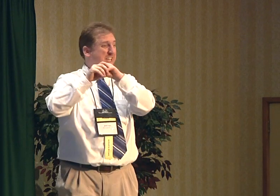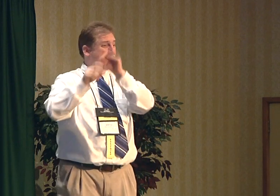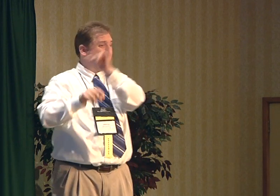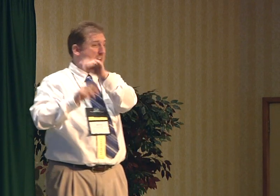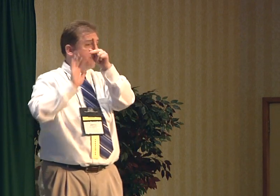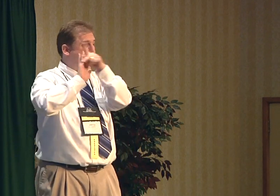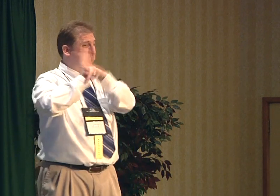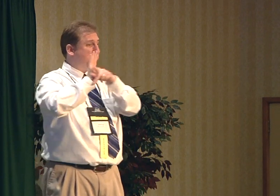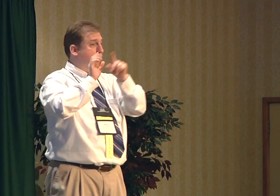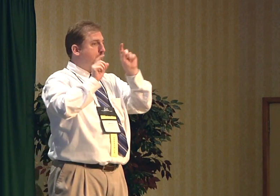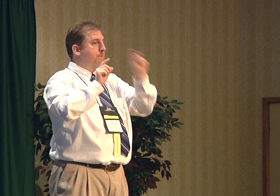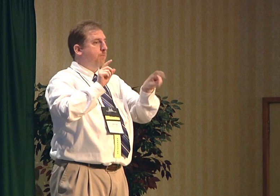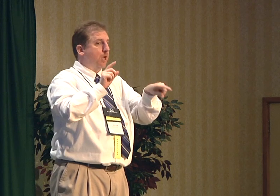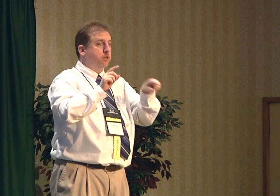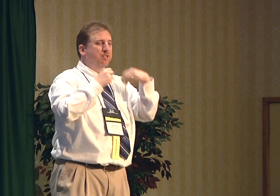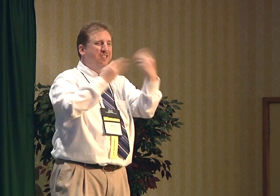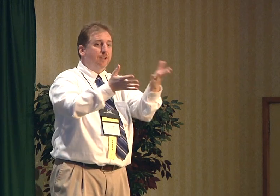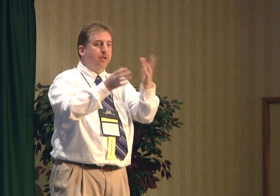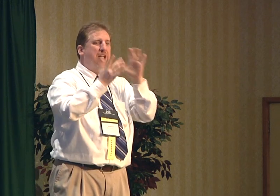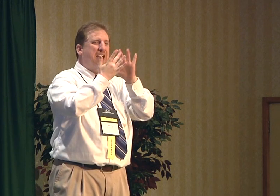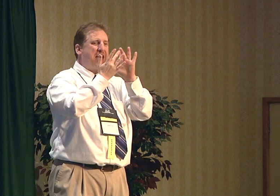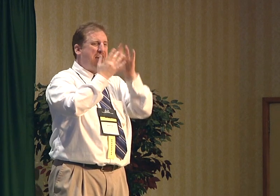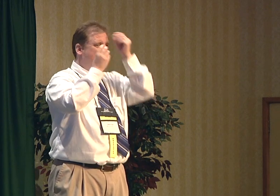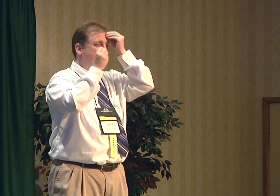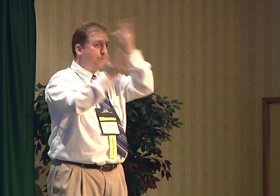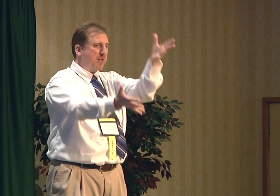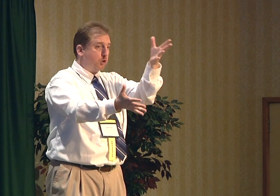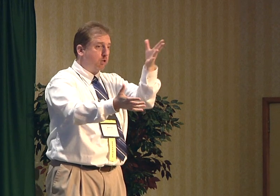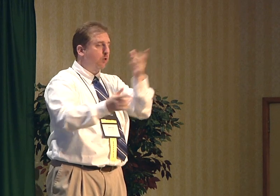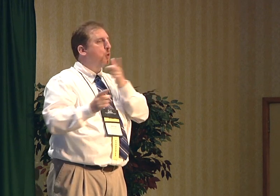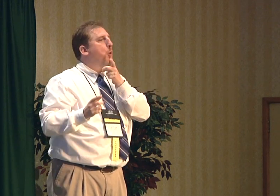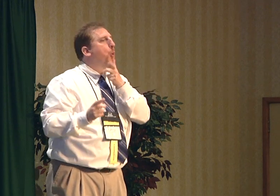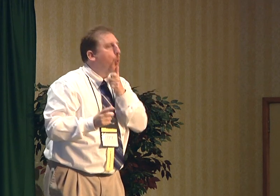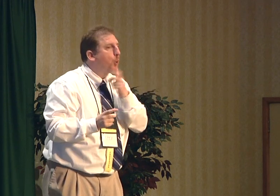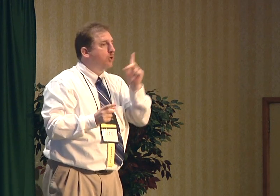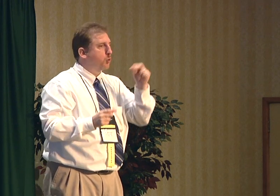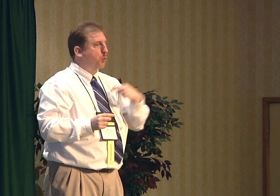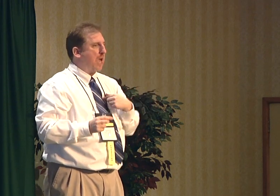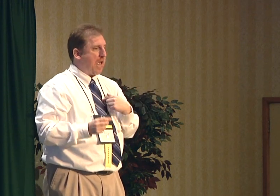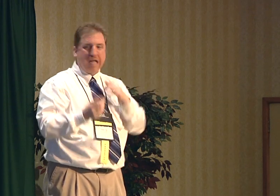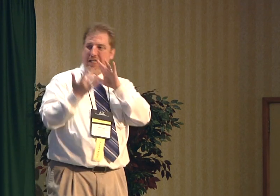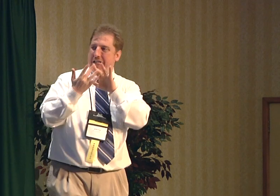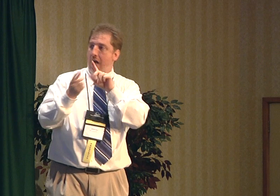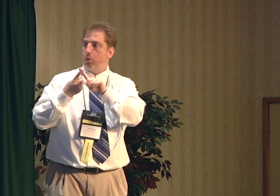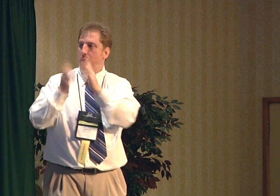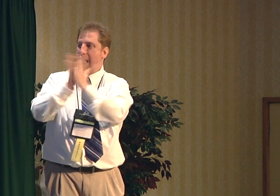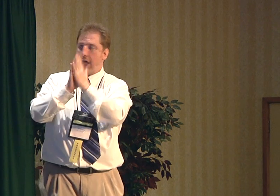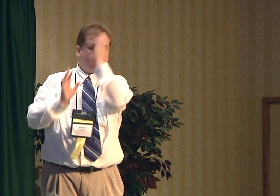is there that contains the policy and the contact information. Whom do I